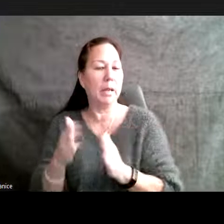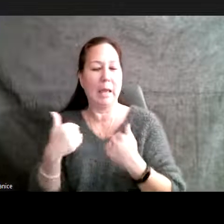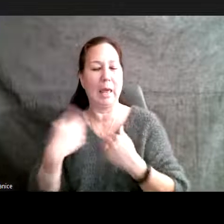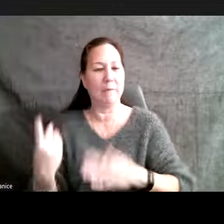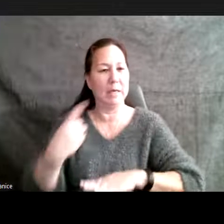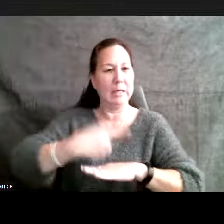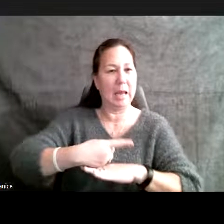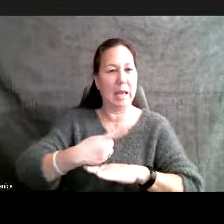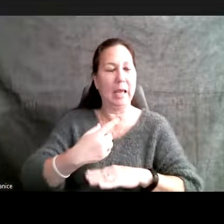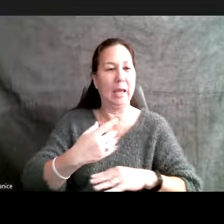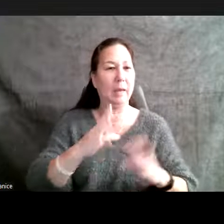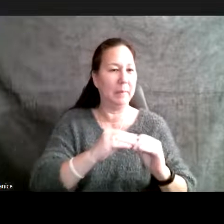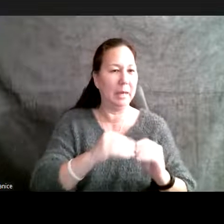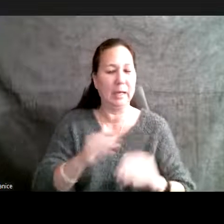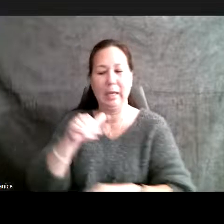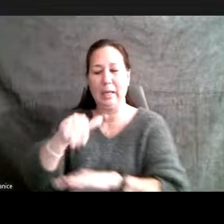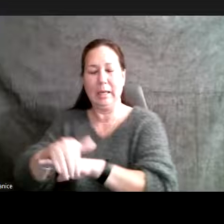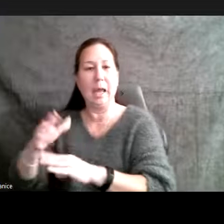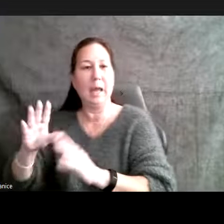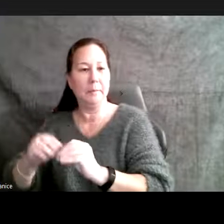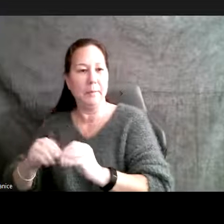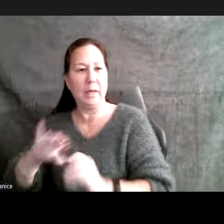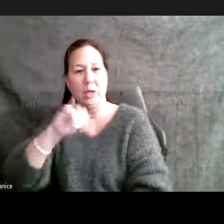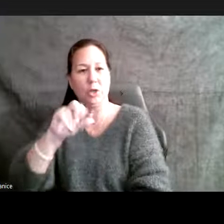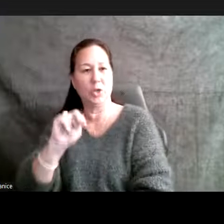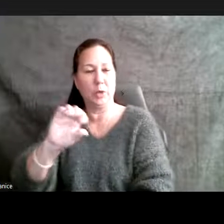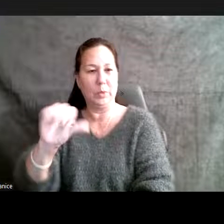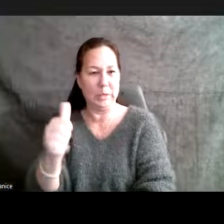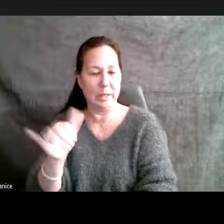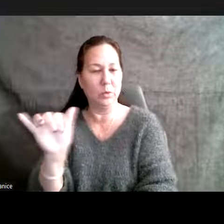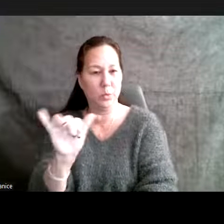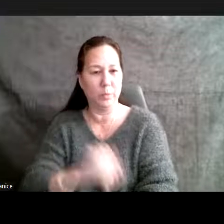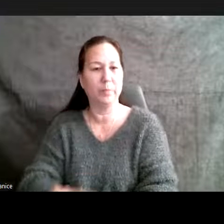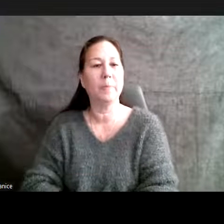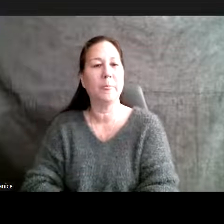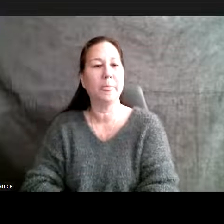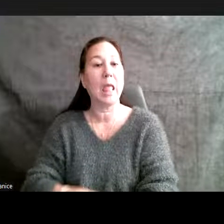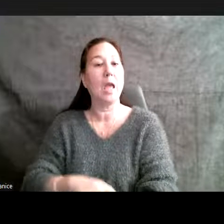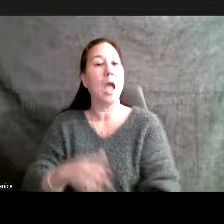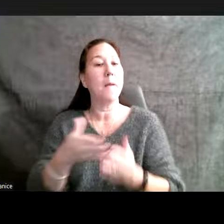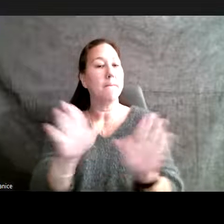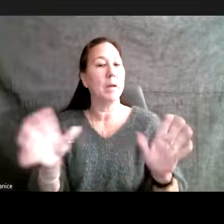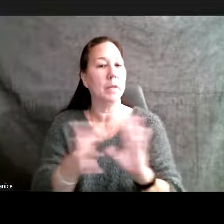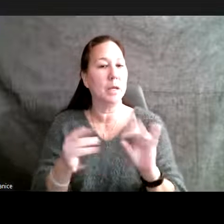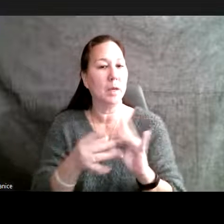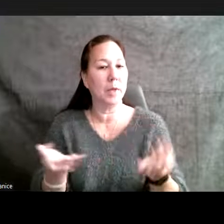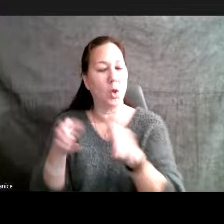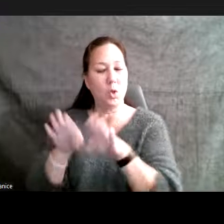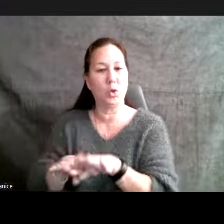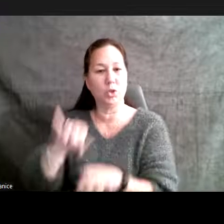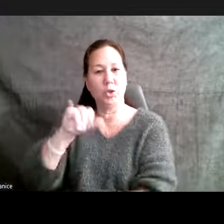of January 10th. Public comment period closes on January 13th. And